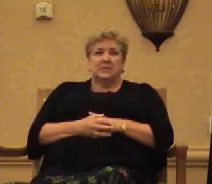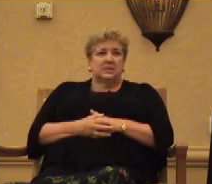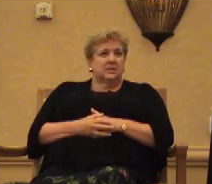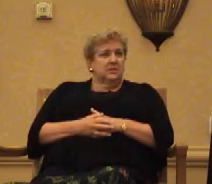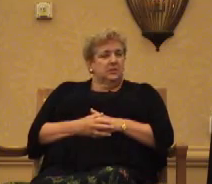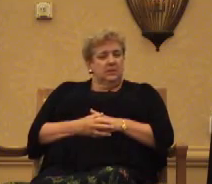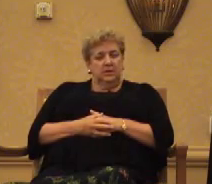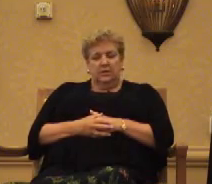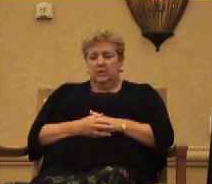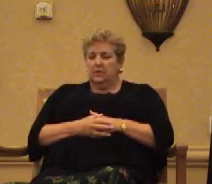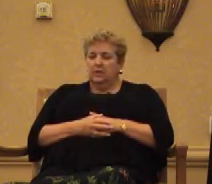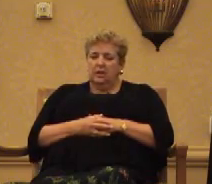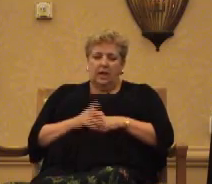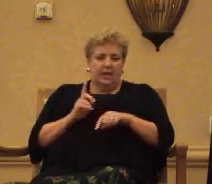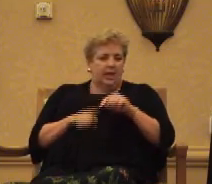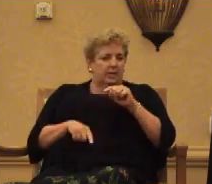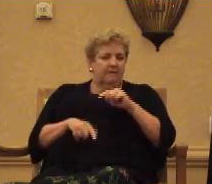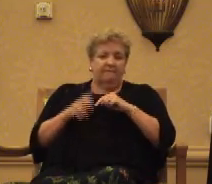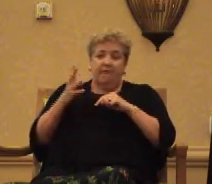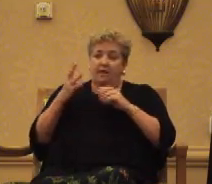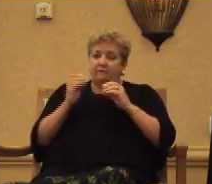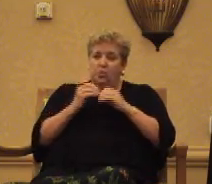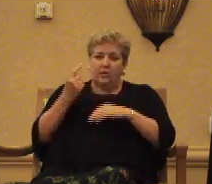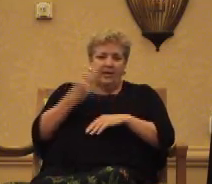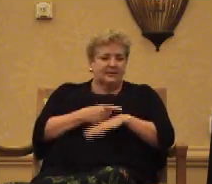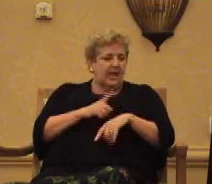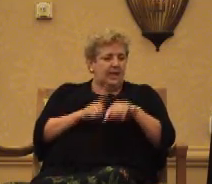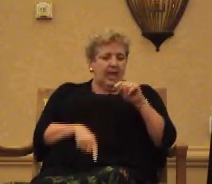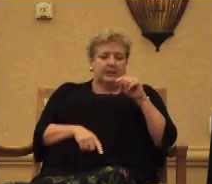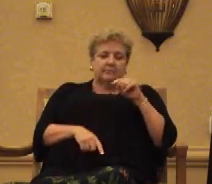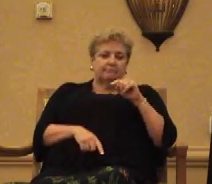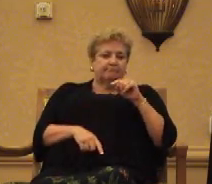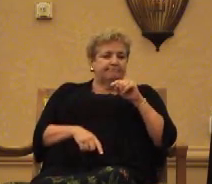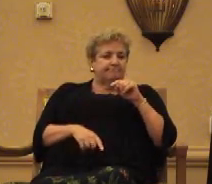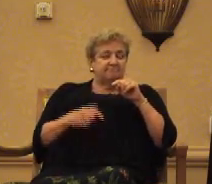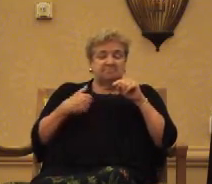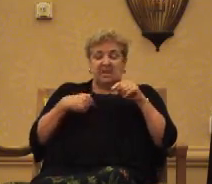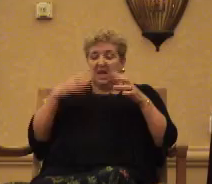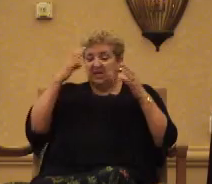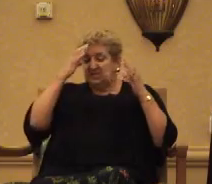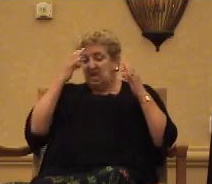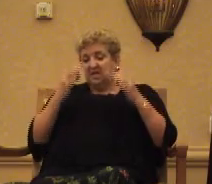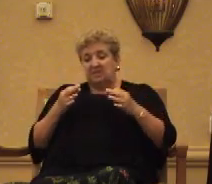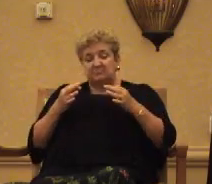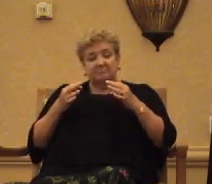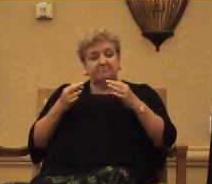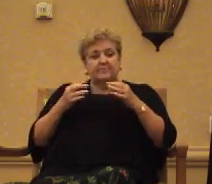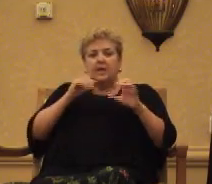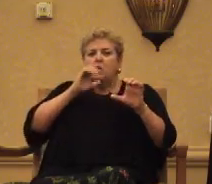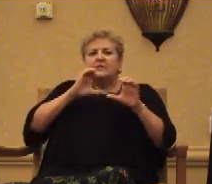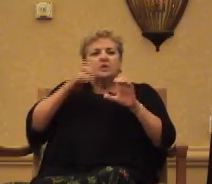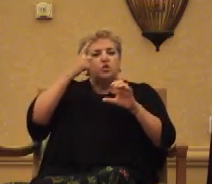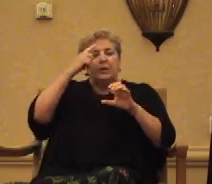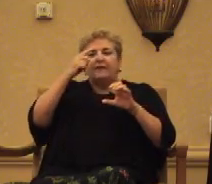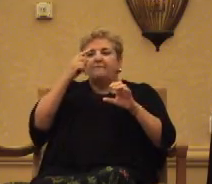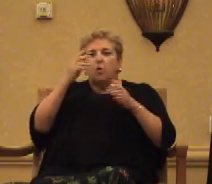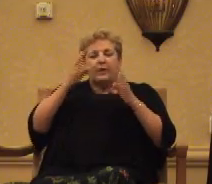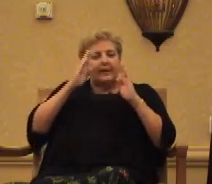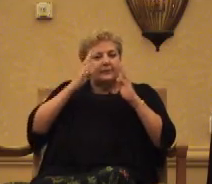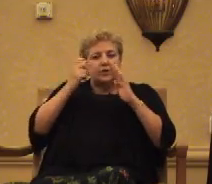I ain't doing five more days of this. And I made up my mind, and I wasn't doing it for attention or pity or anything, I made up my mind to